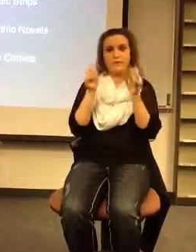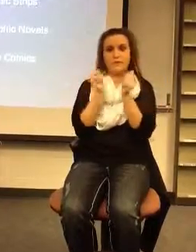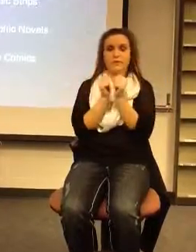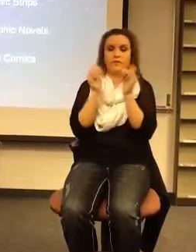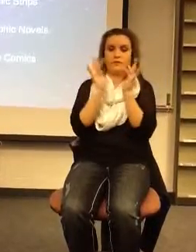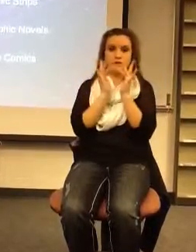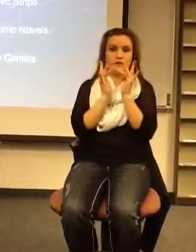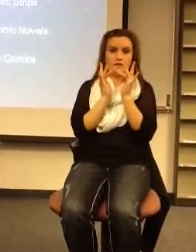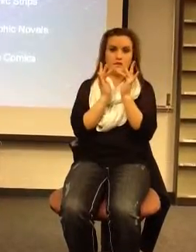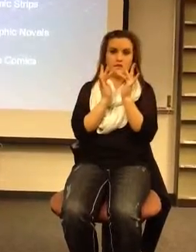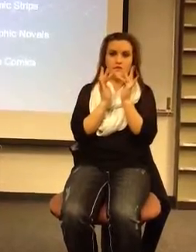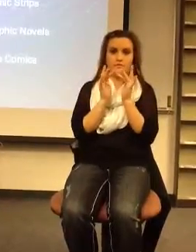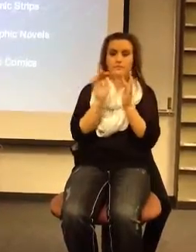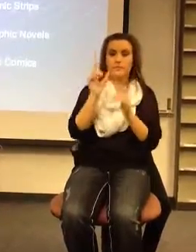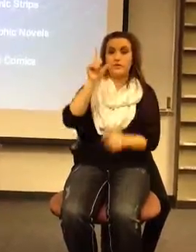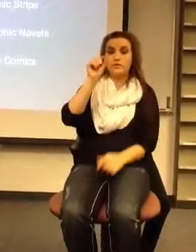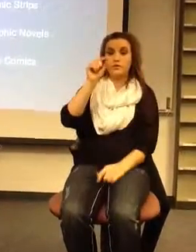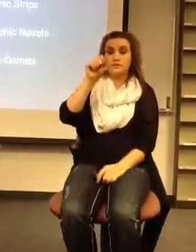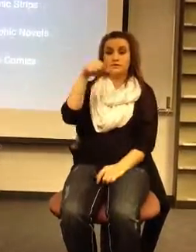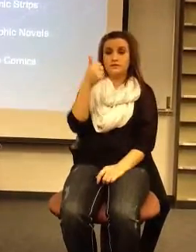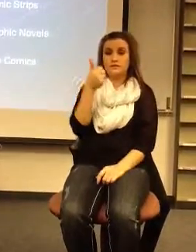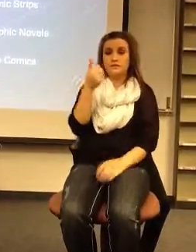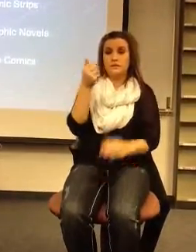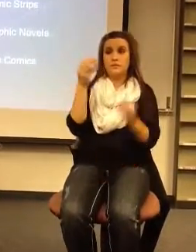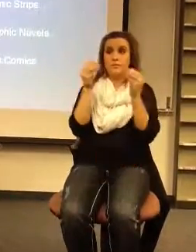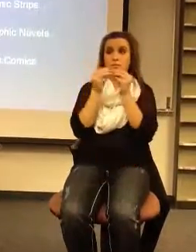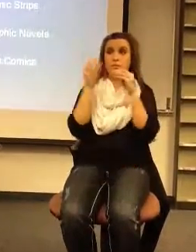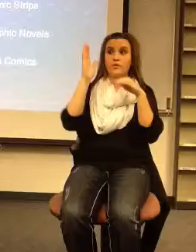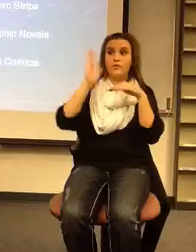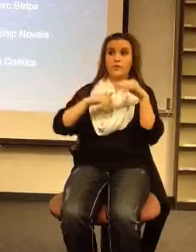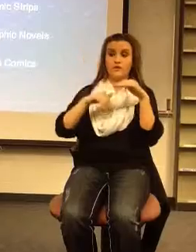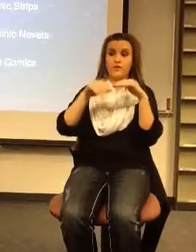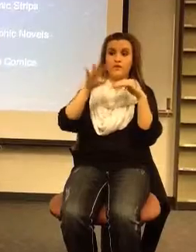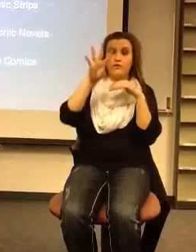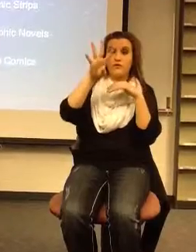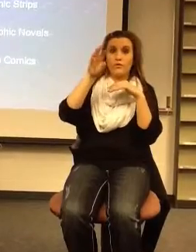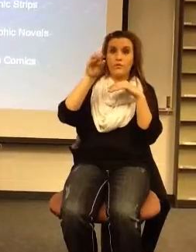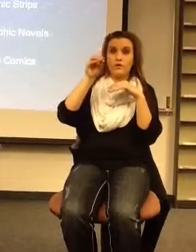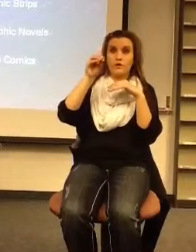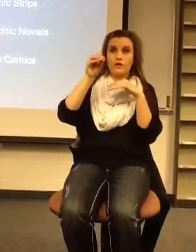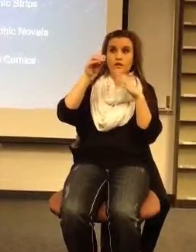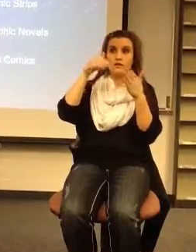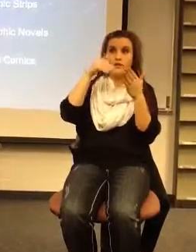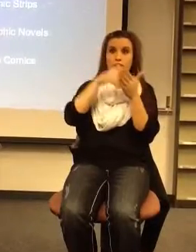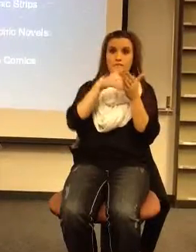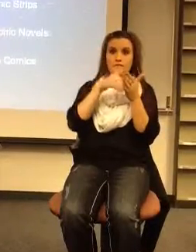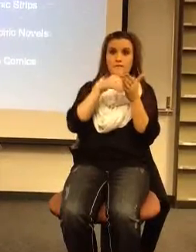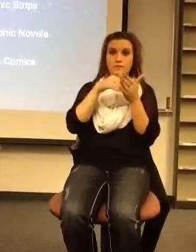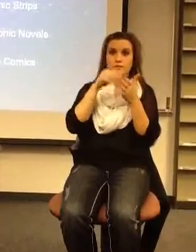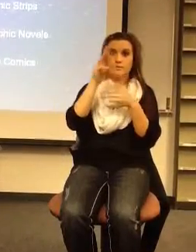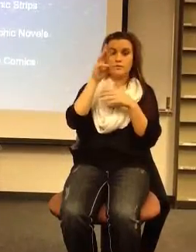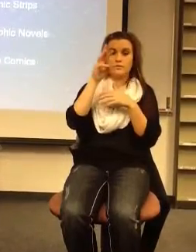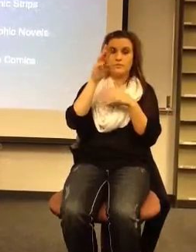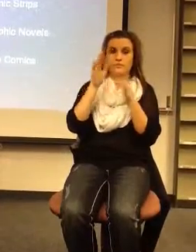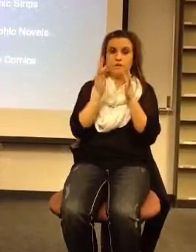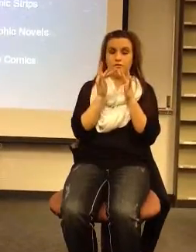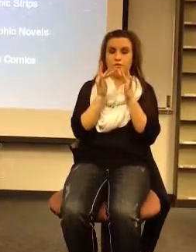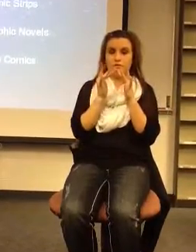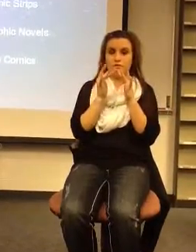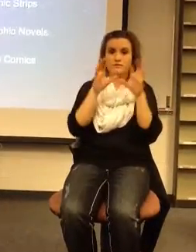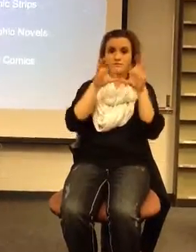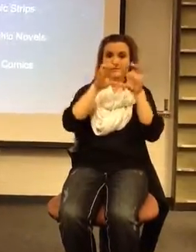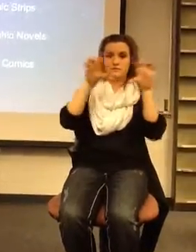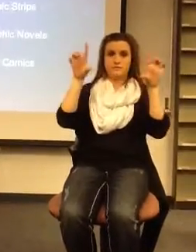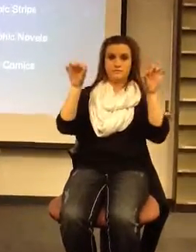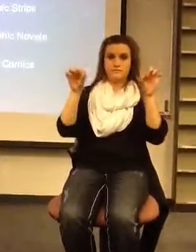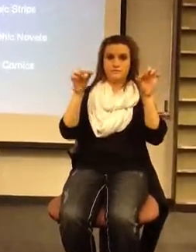As of 2010, there were more than 40,000 webcomics available on the internet. More than